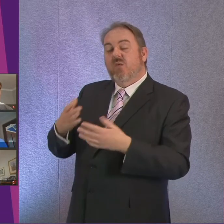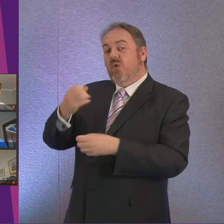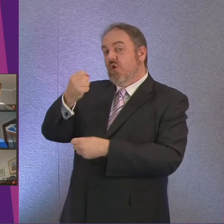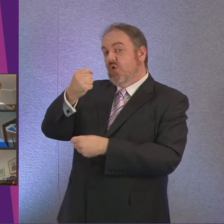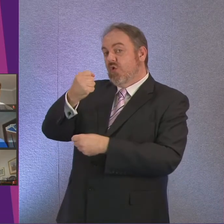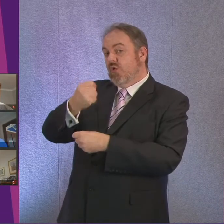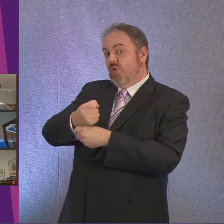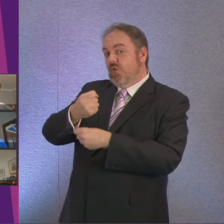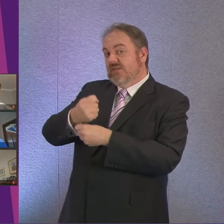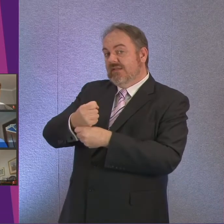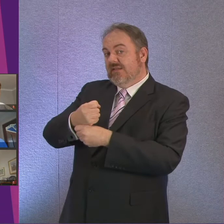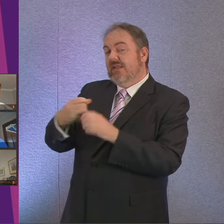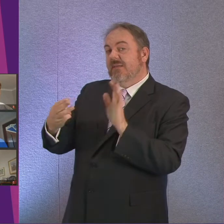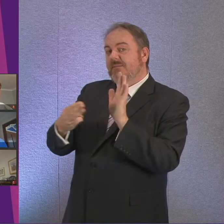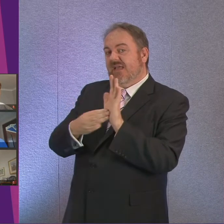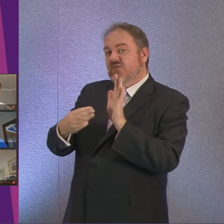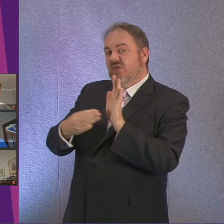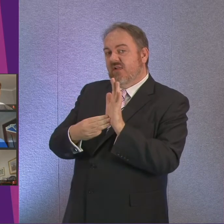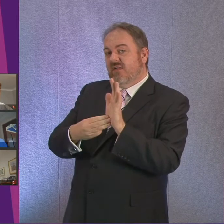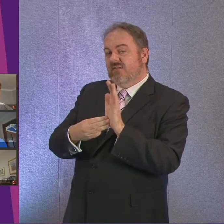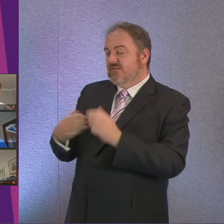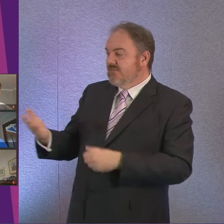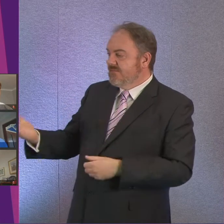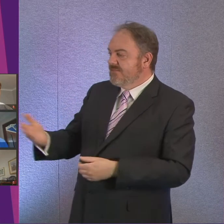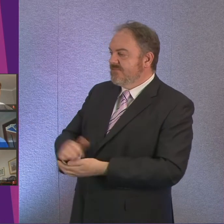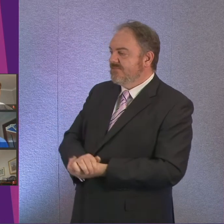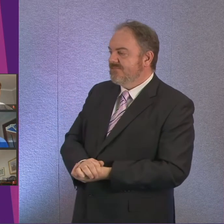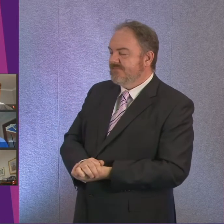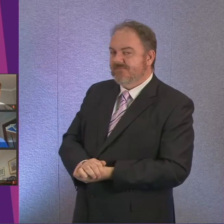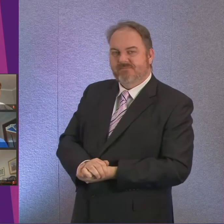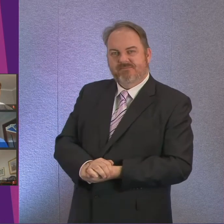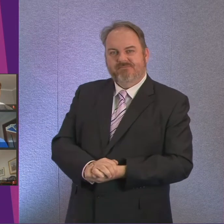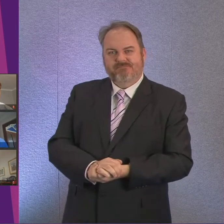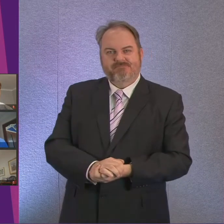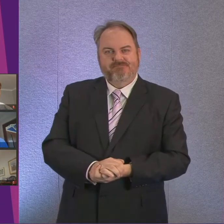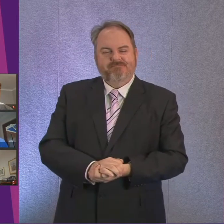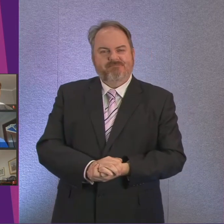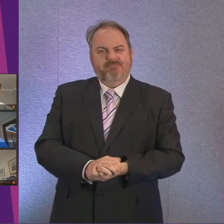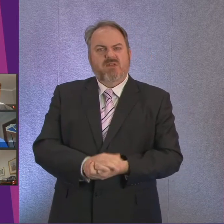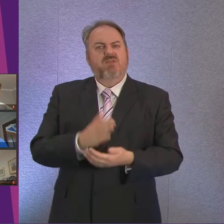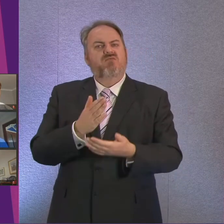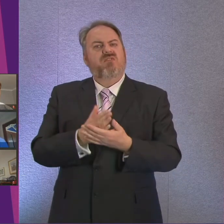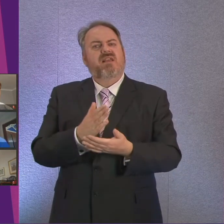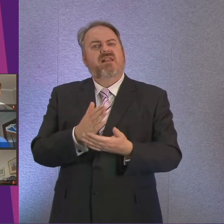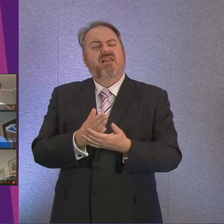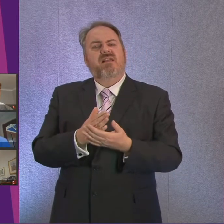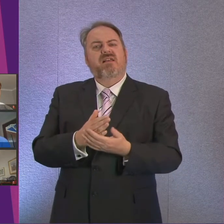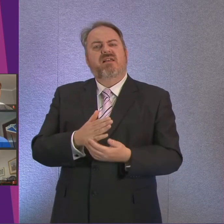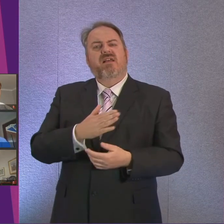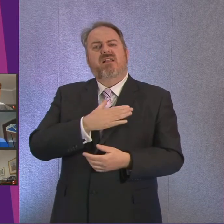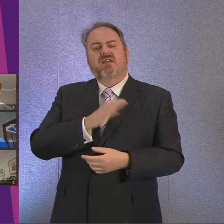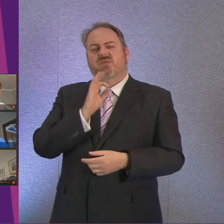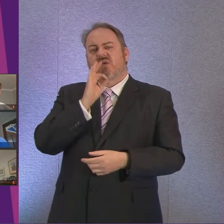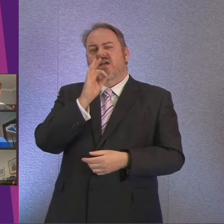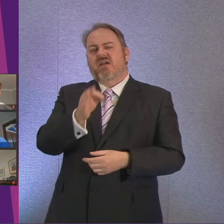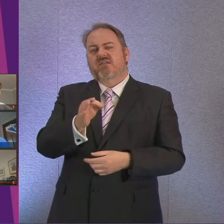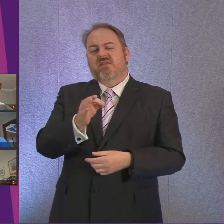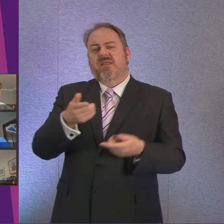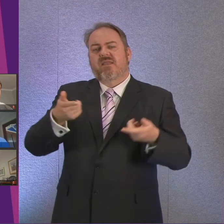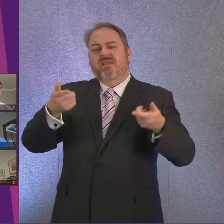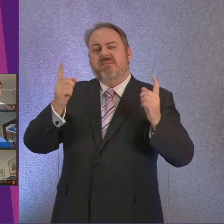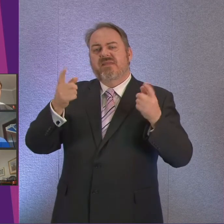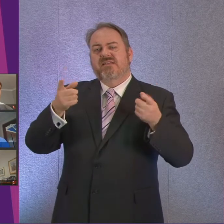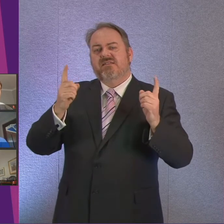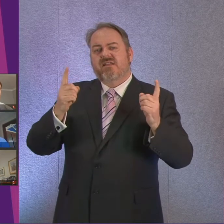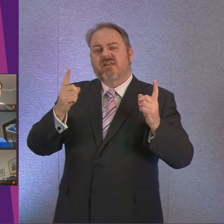by Alexander Stewart? Gordon MacDonald. Thank you, Presiding Officer. This is a question for Richard Lockhead, the Minister for Further and